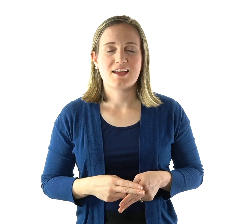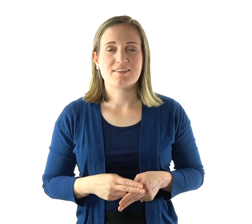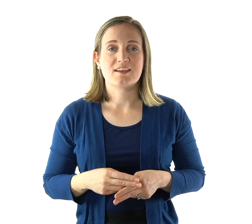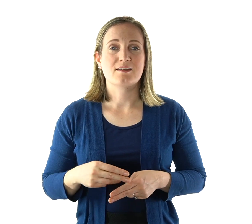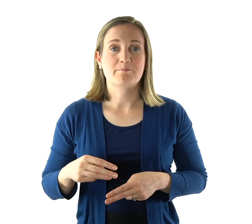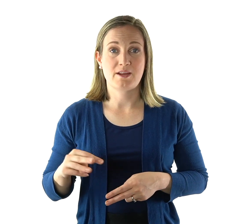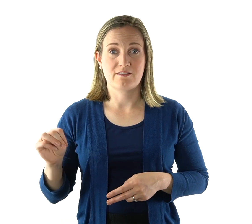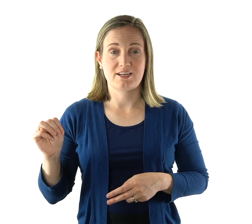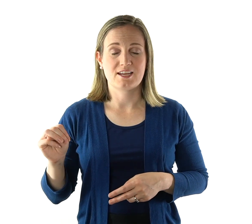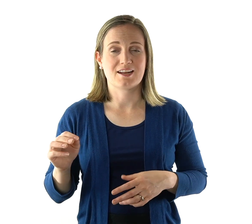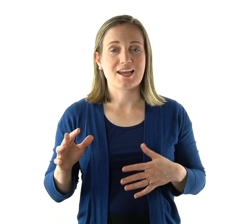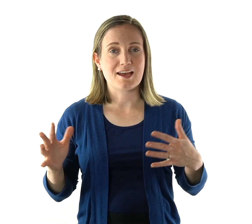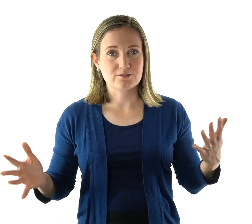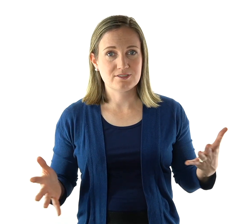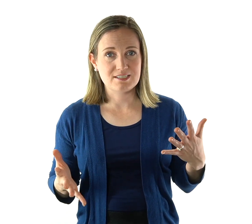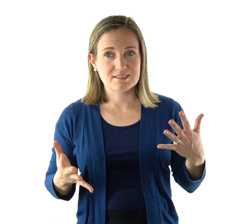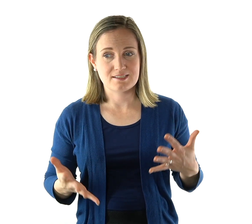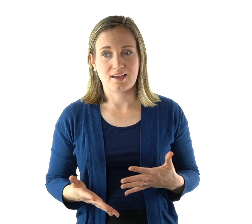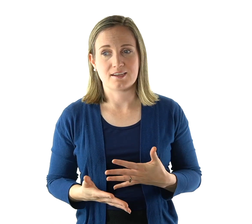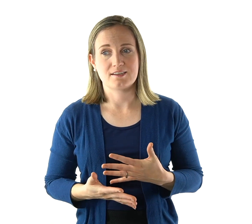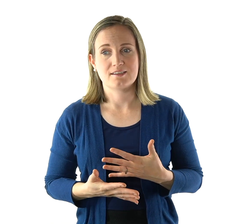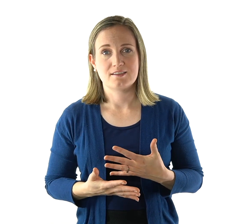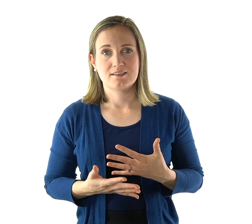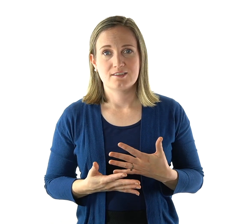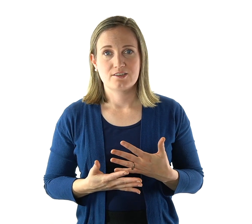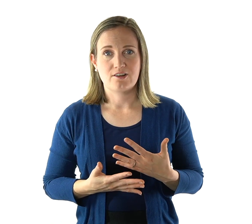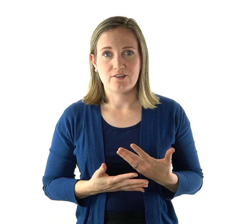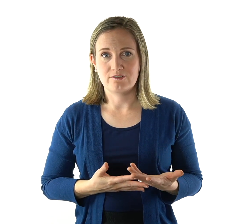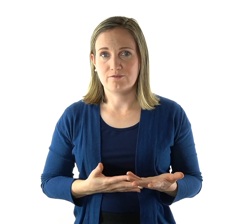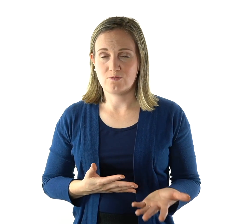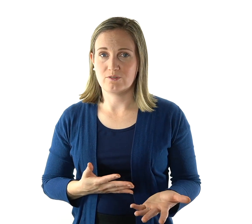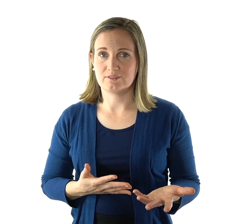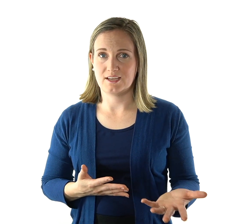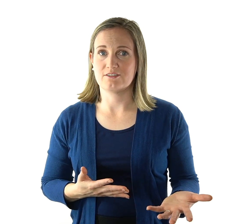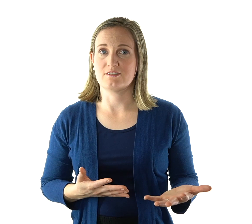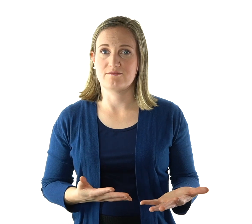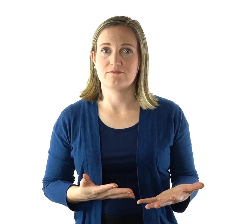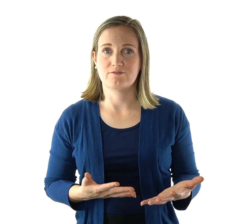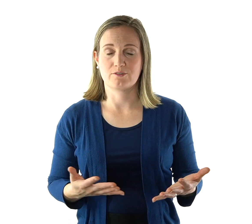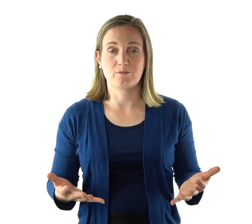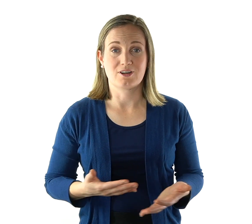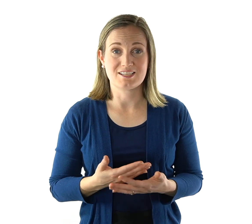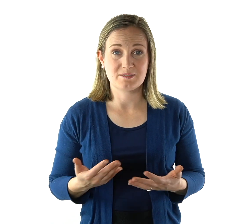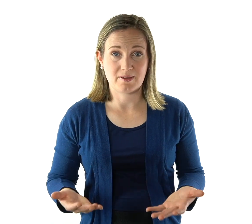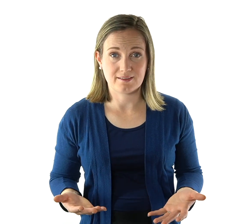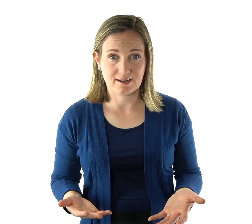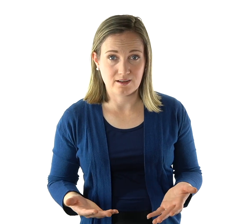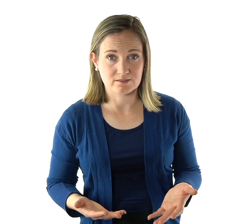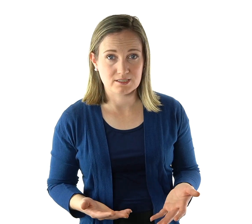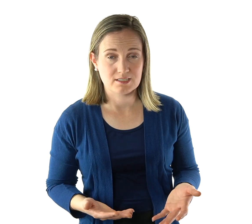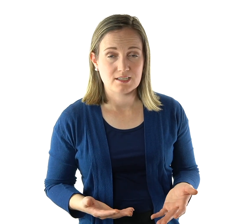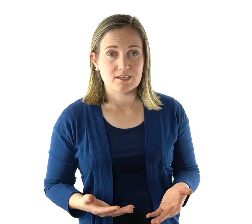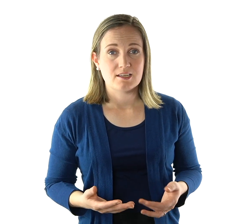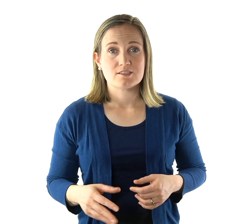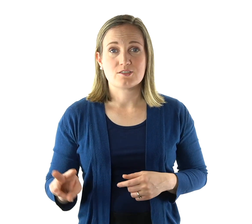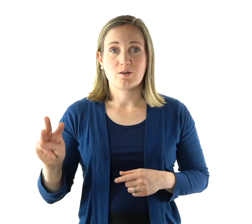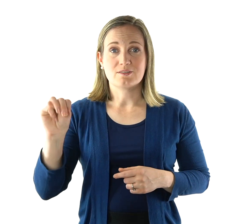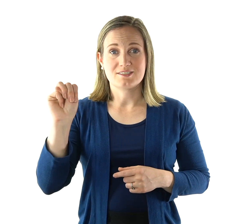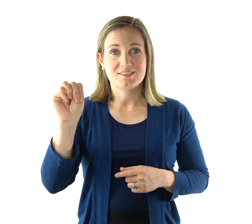And then Mary. And I actually sign all 4 letters of her word. I spell it out. So this is an